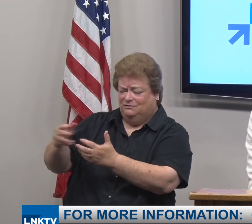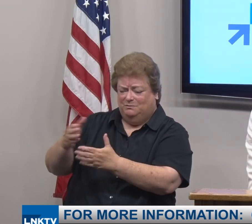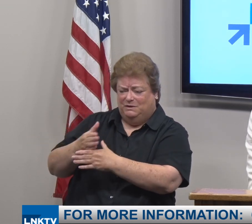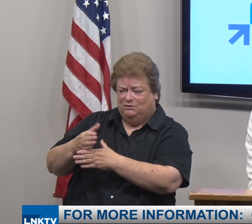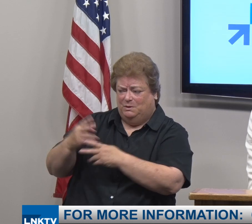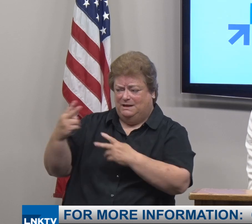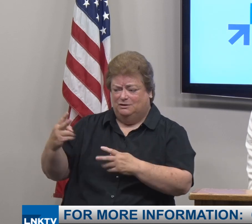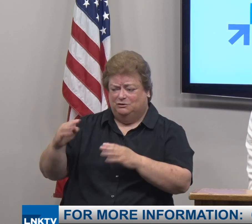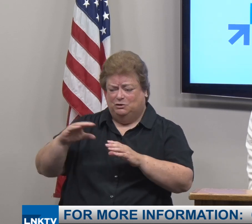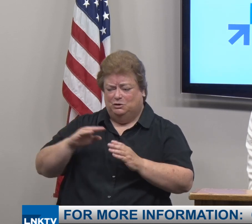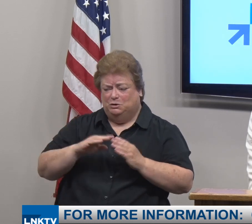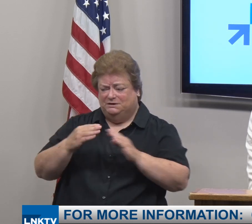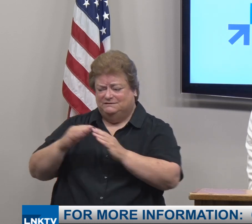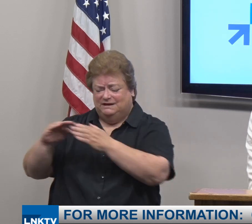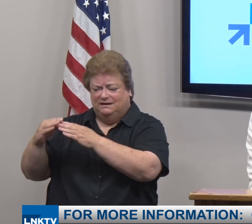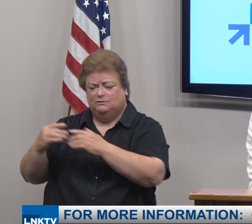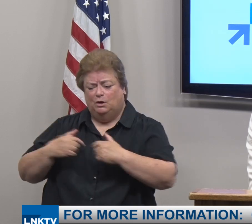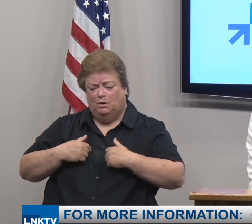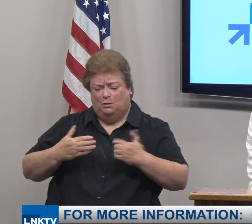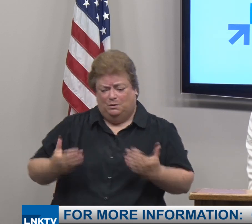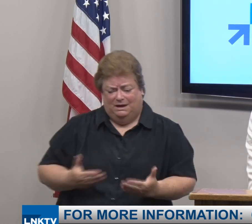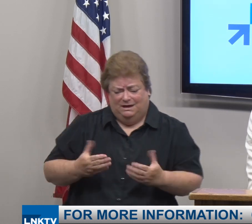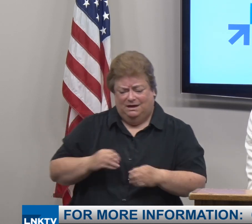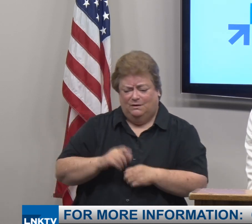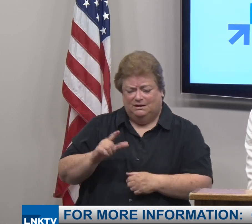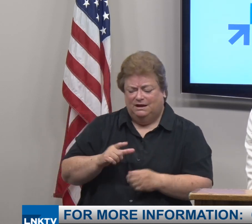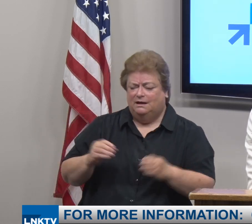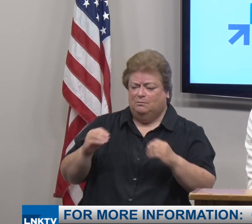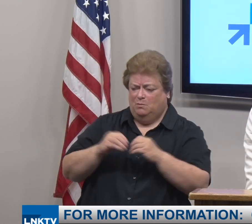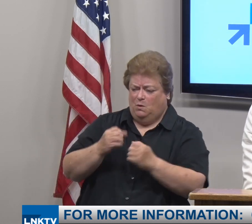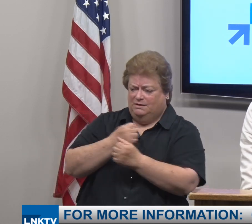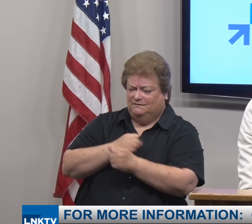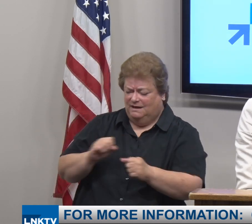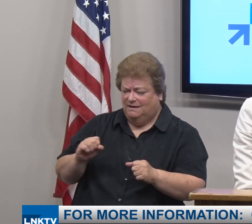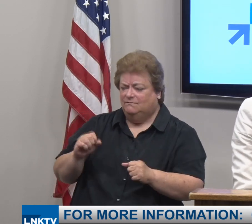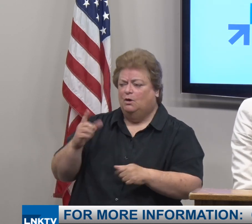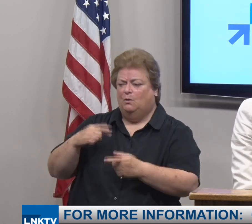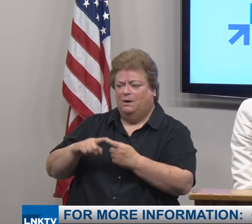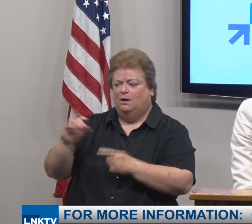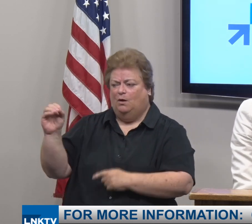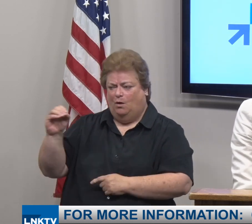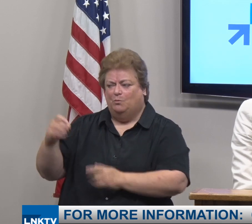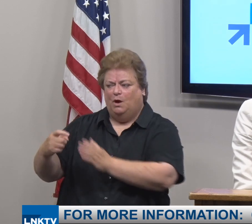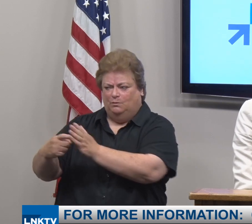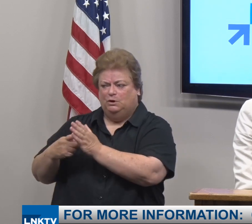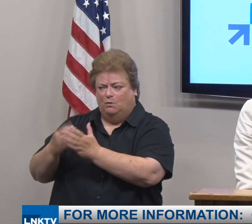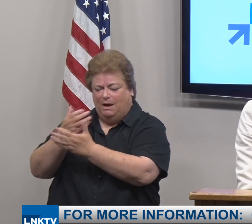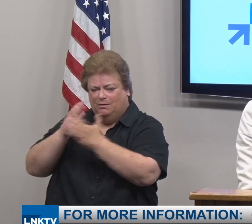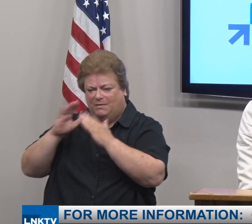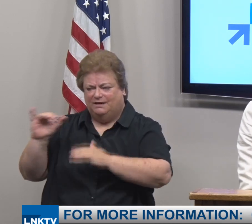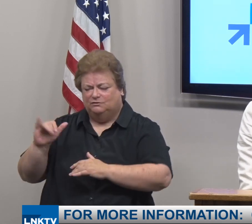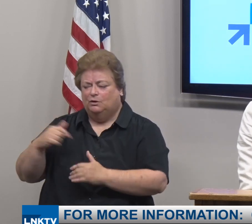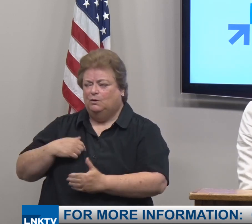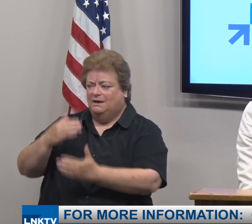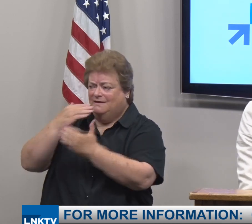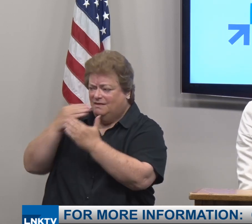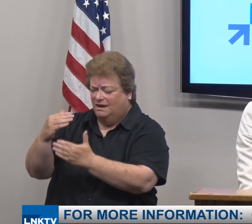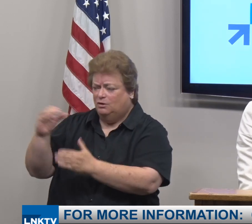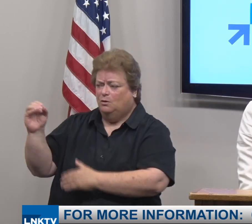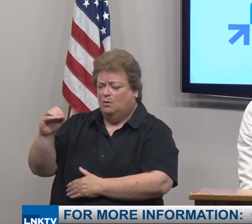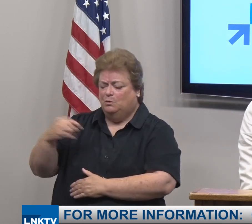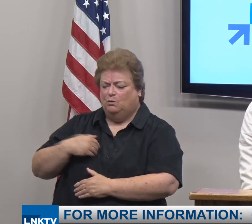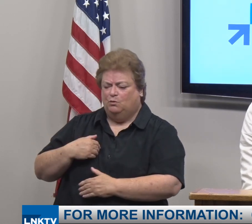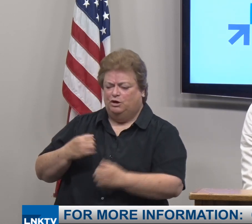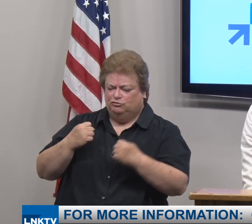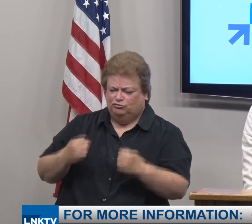we in Lincoln are safer with Omaha having a mask requirement in place. Thank you, Omaha. We are stronger and